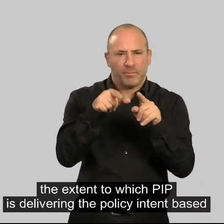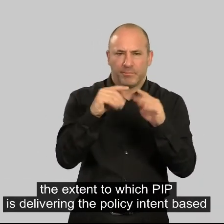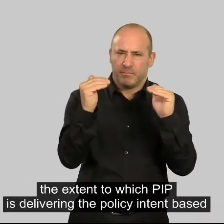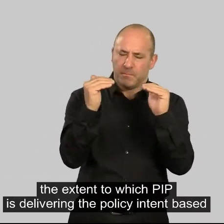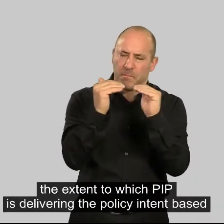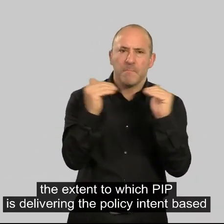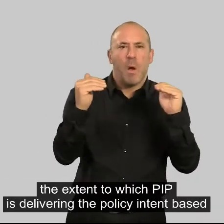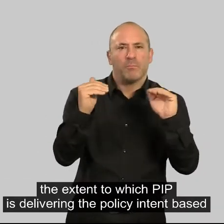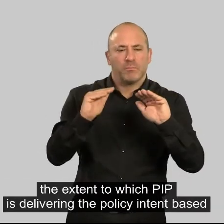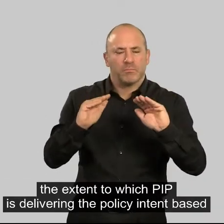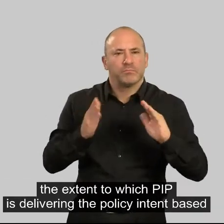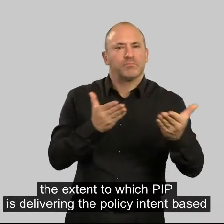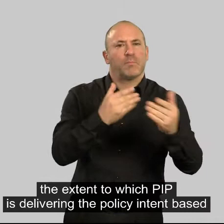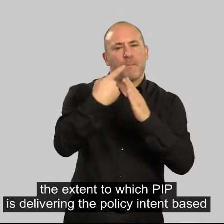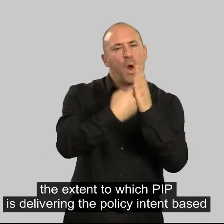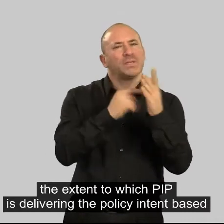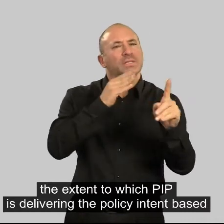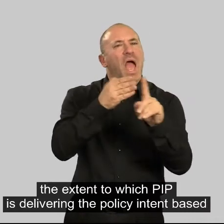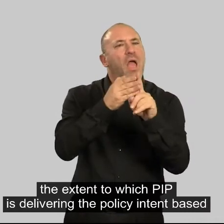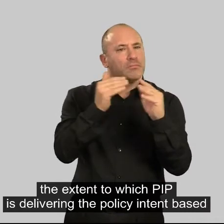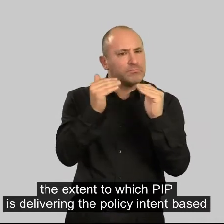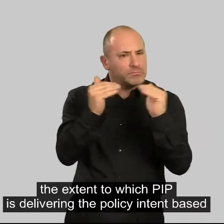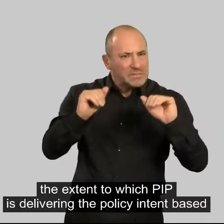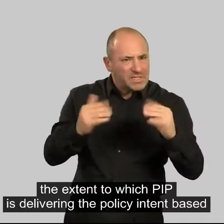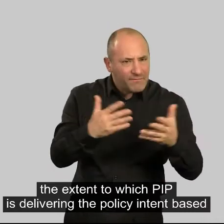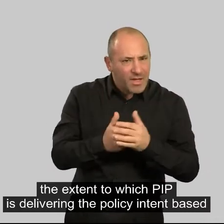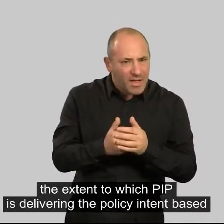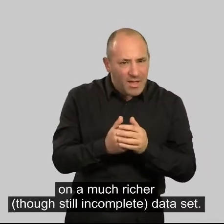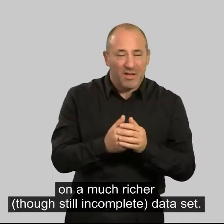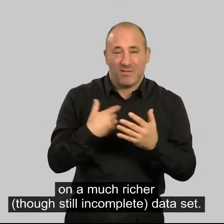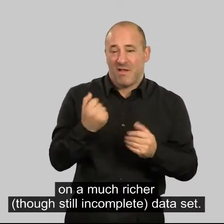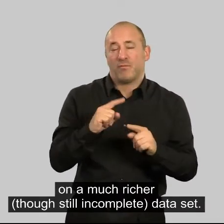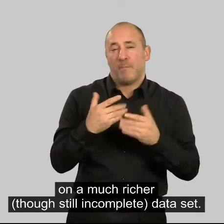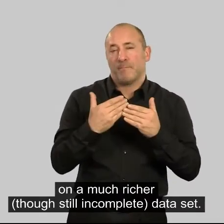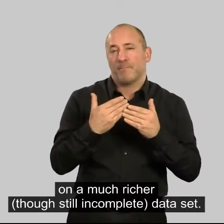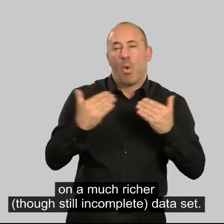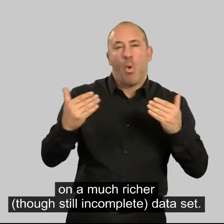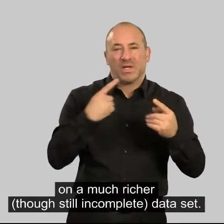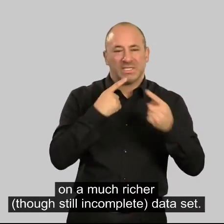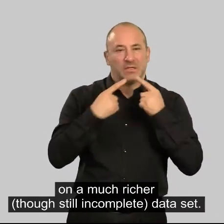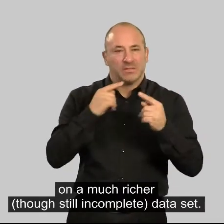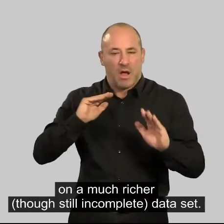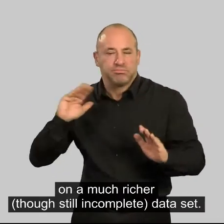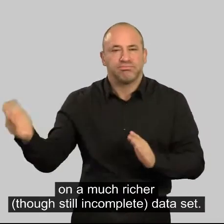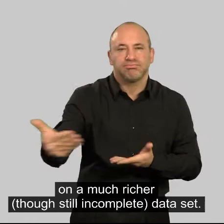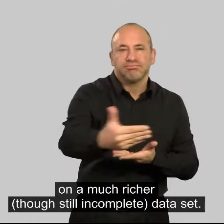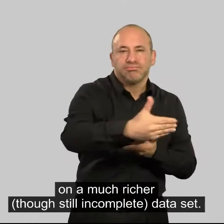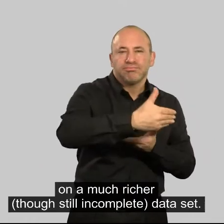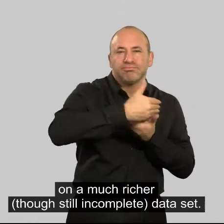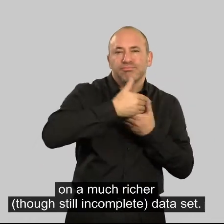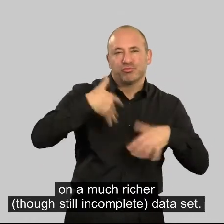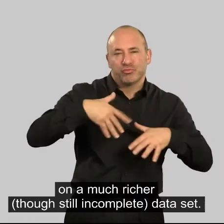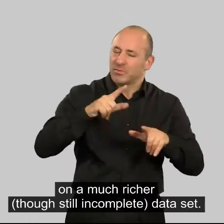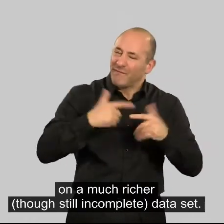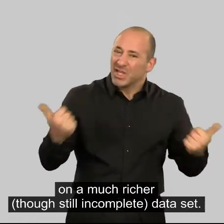PIP is delivering the policy intent based on a much richer, though still incomplete,